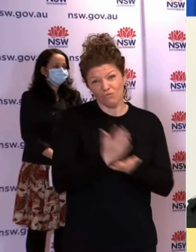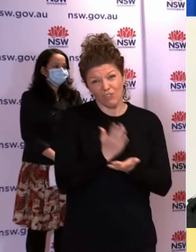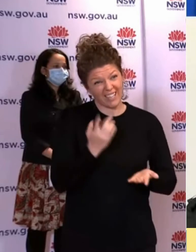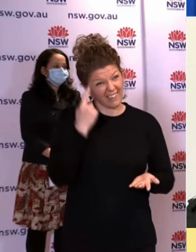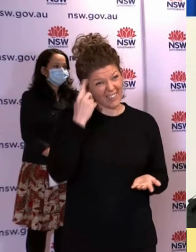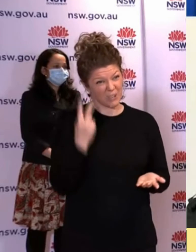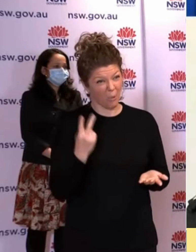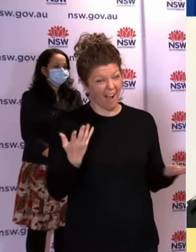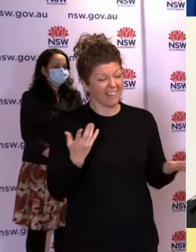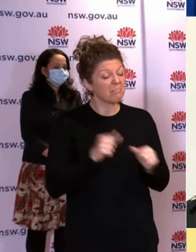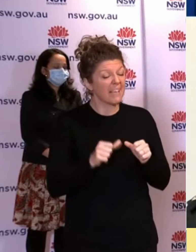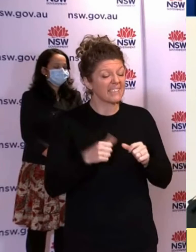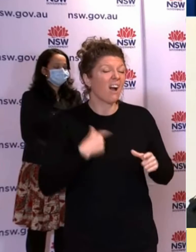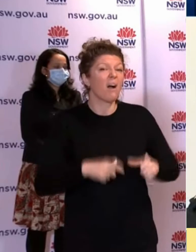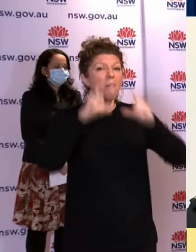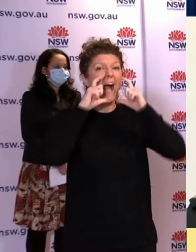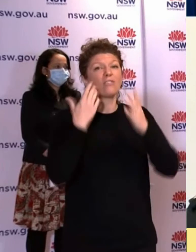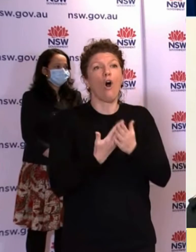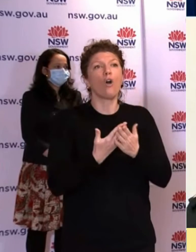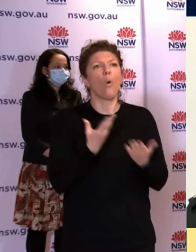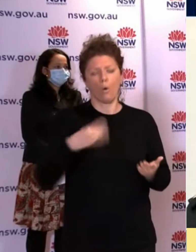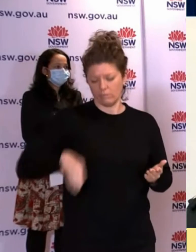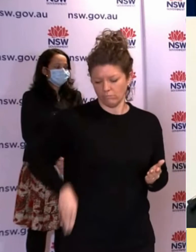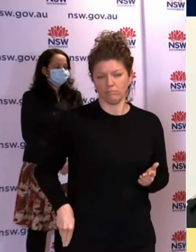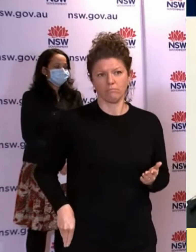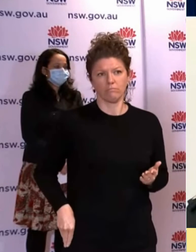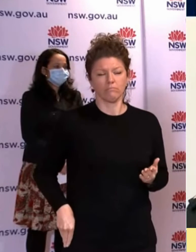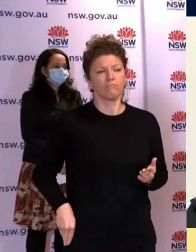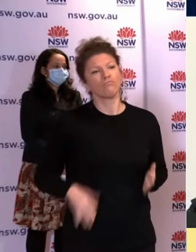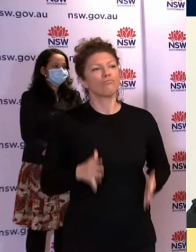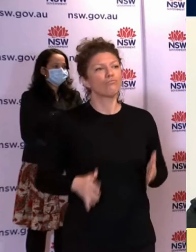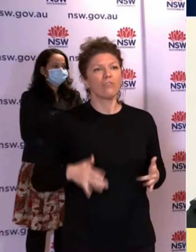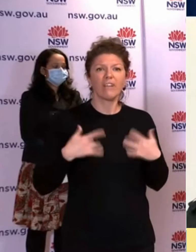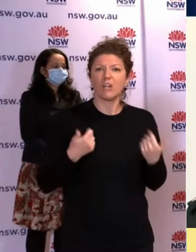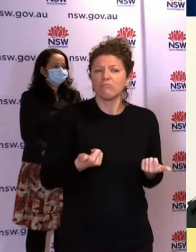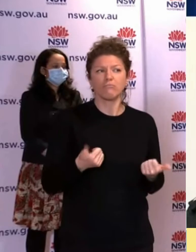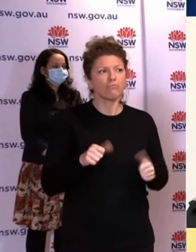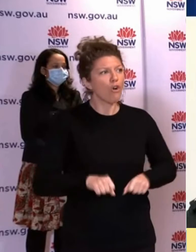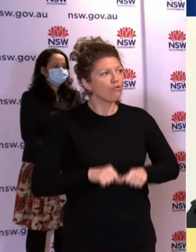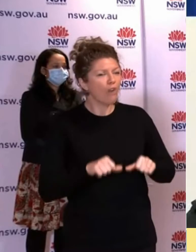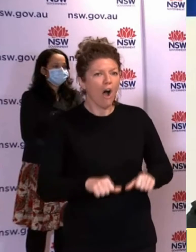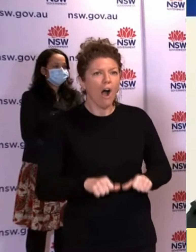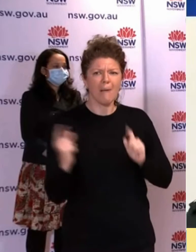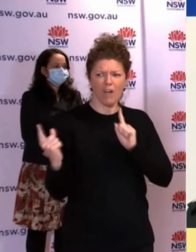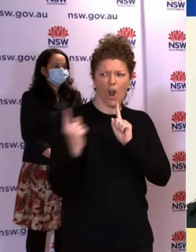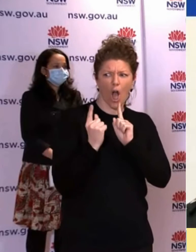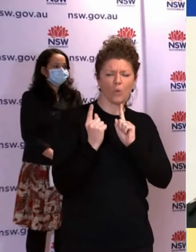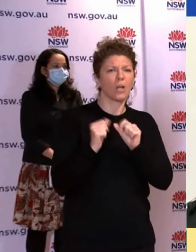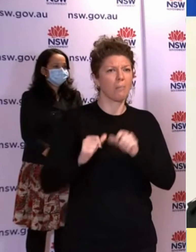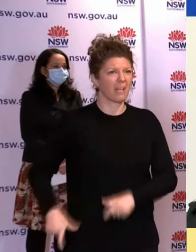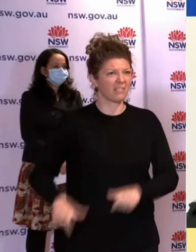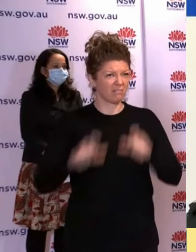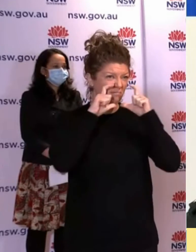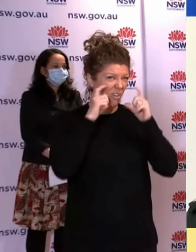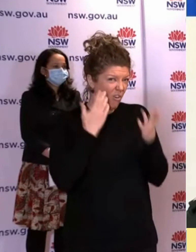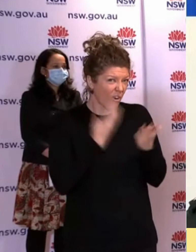that you would put that mask on. You have to carry it. So if you feel that your safety, if you feel that people are too close, why wouldn't you put